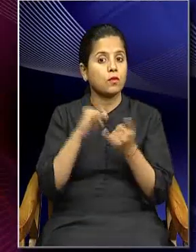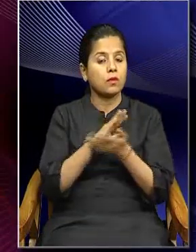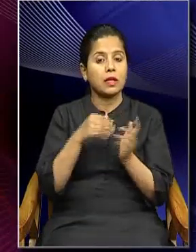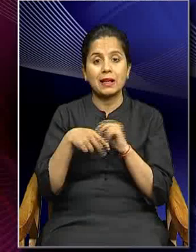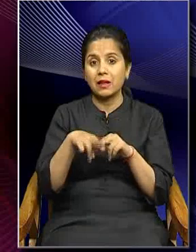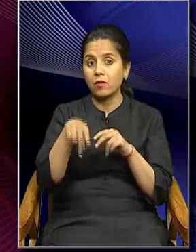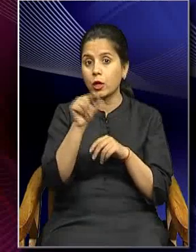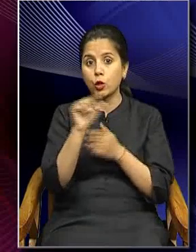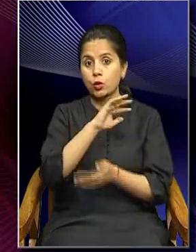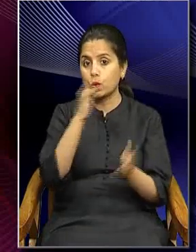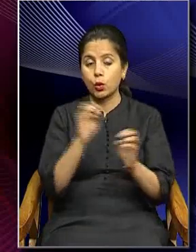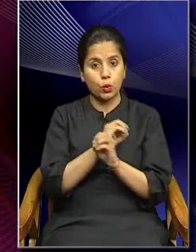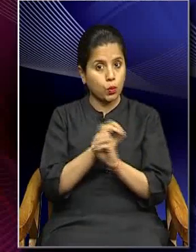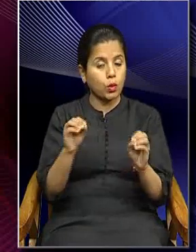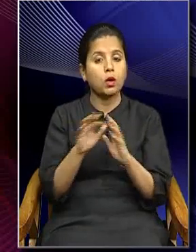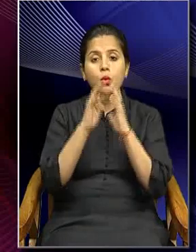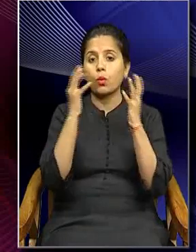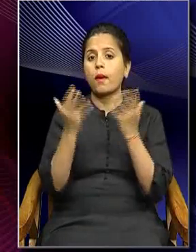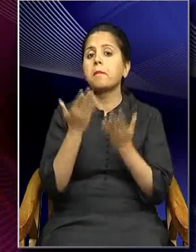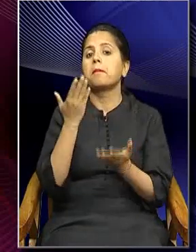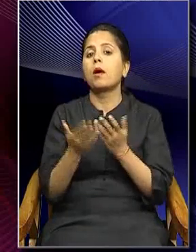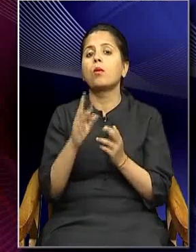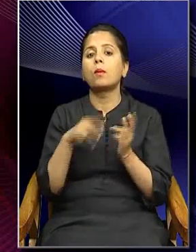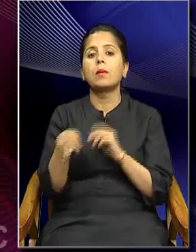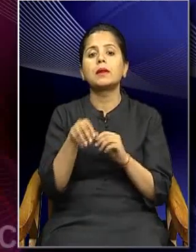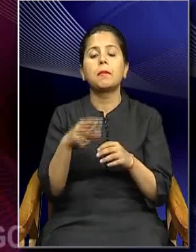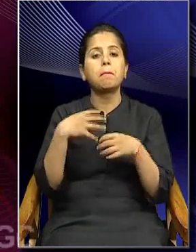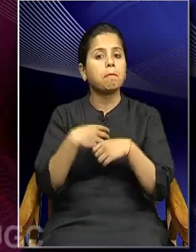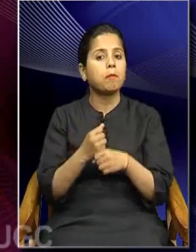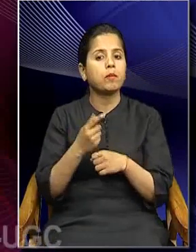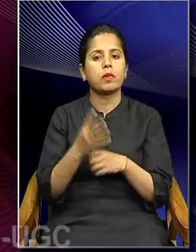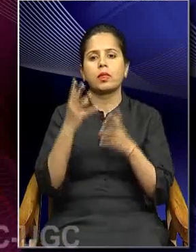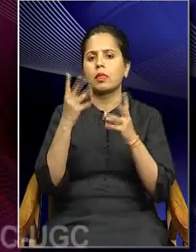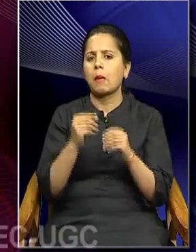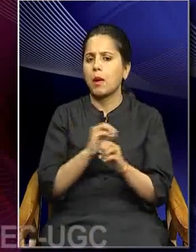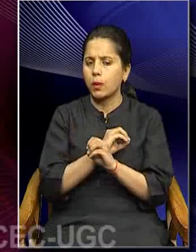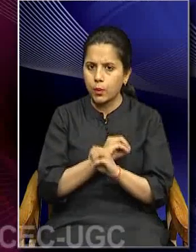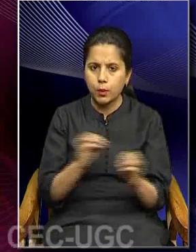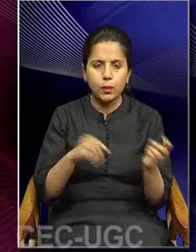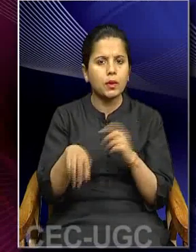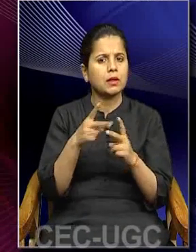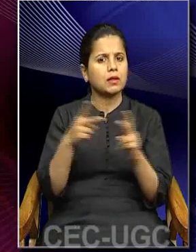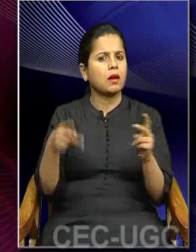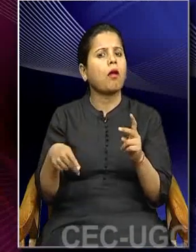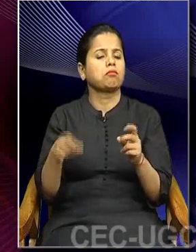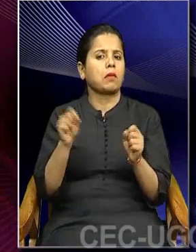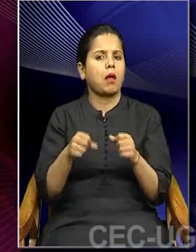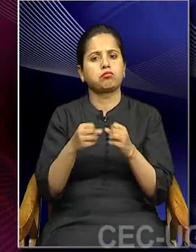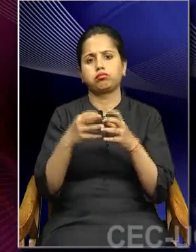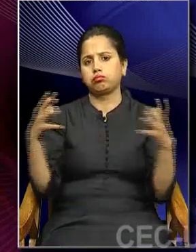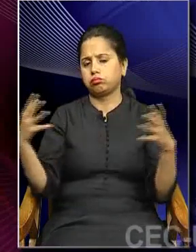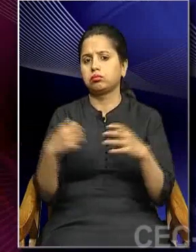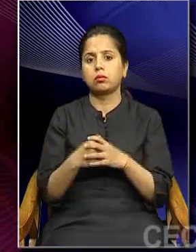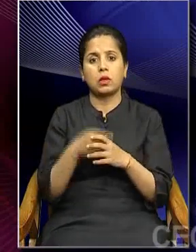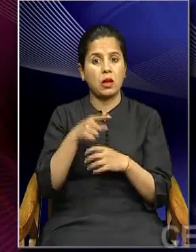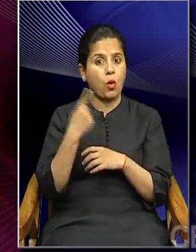without universals, the world would just consist of numberless, fleeting particulars. It would